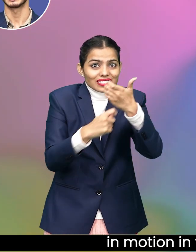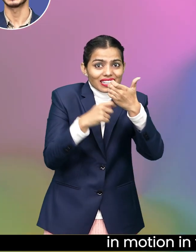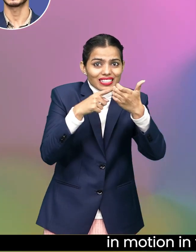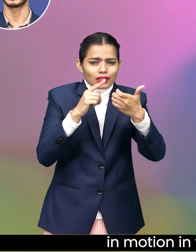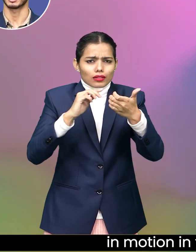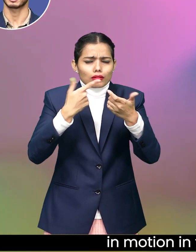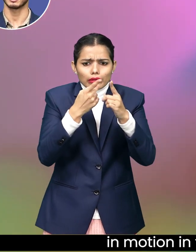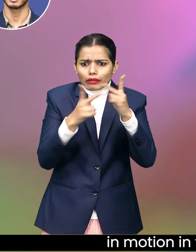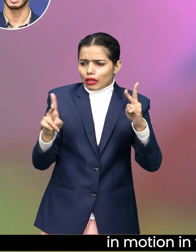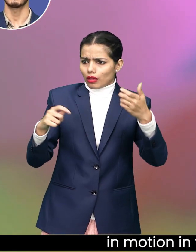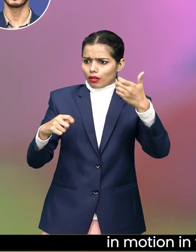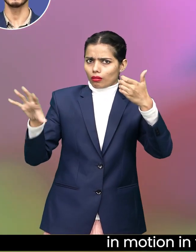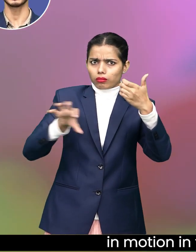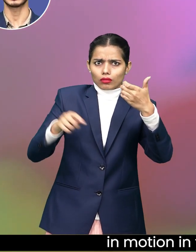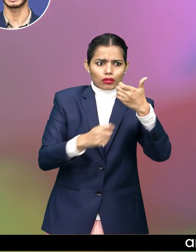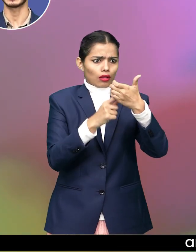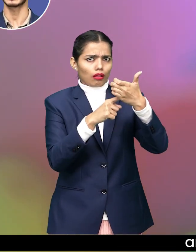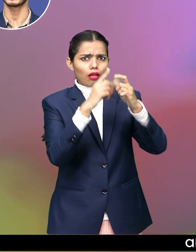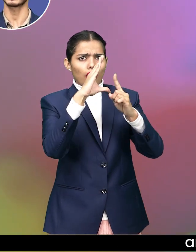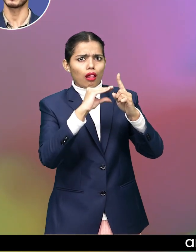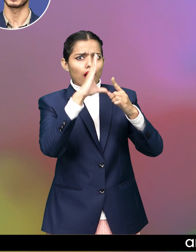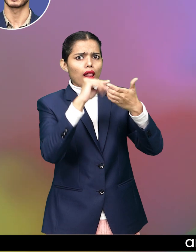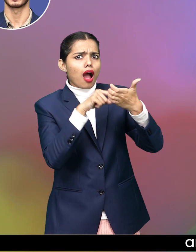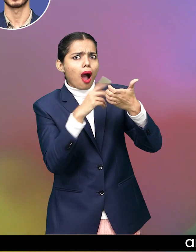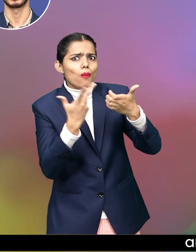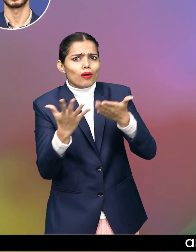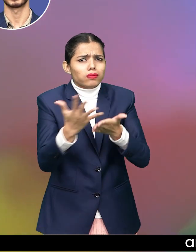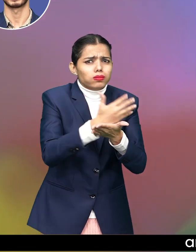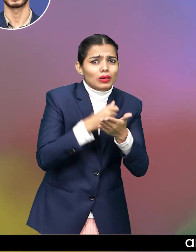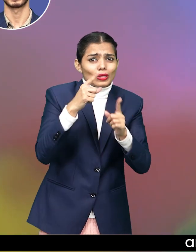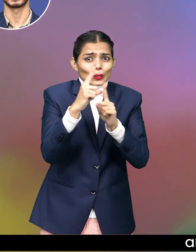motion in the conductor and produces an electric current.